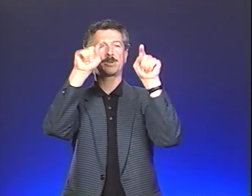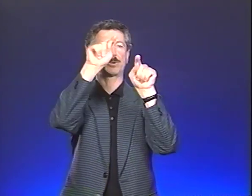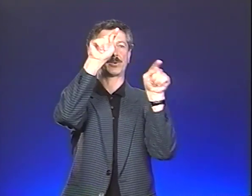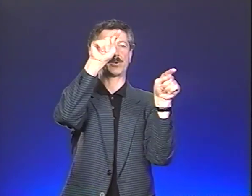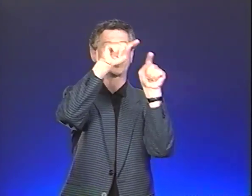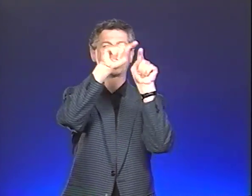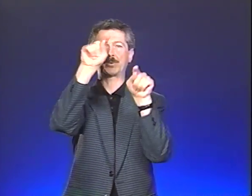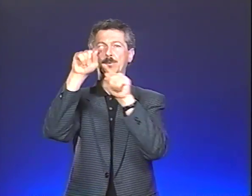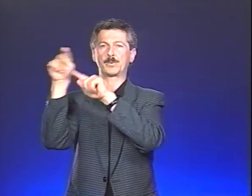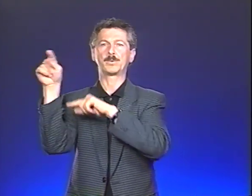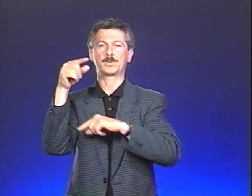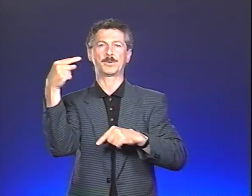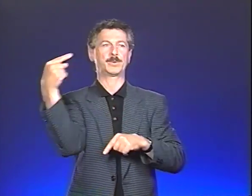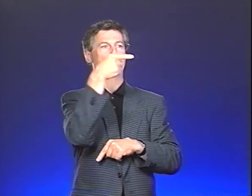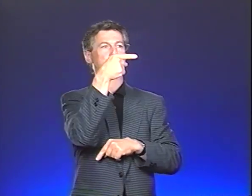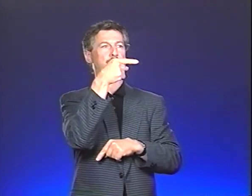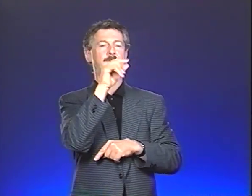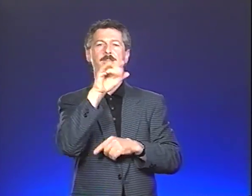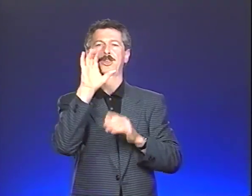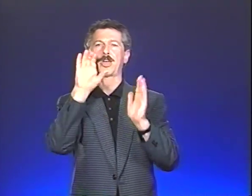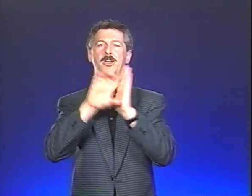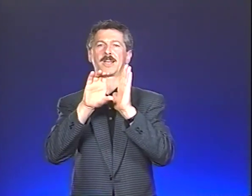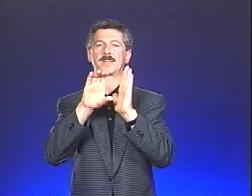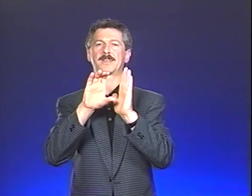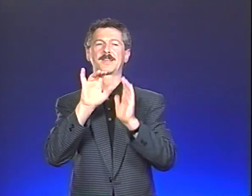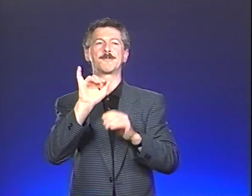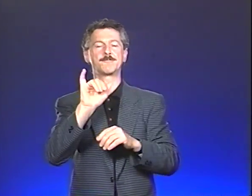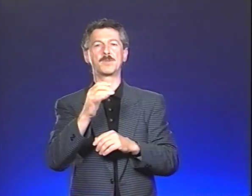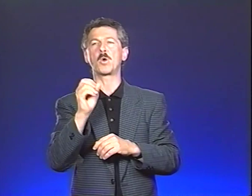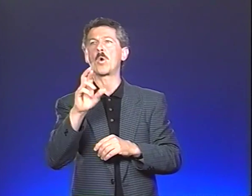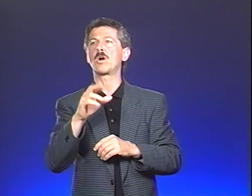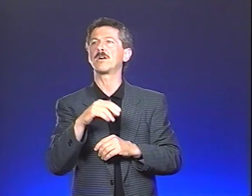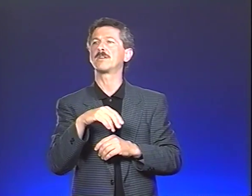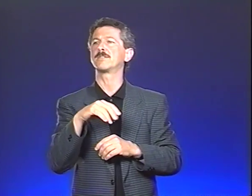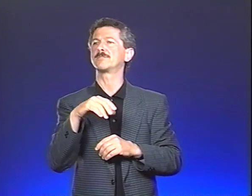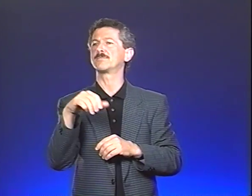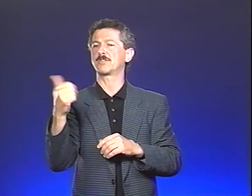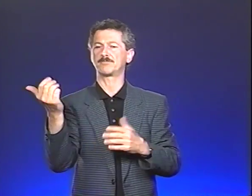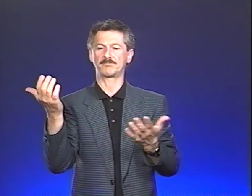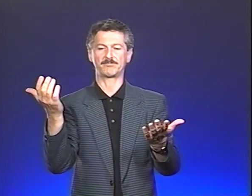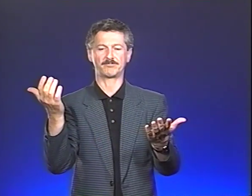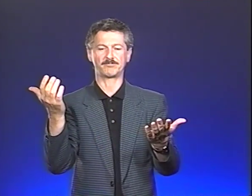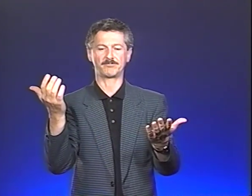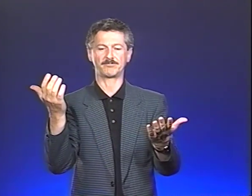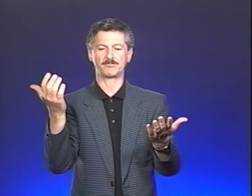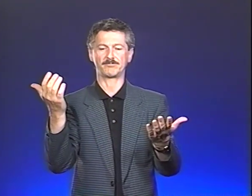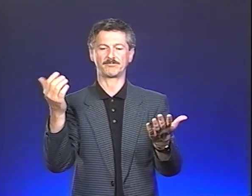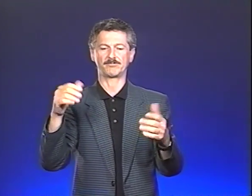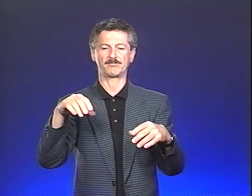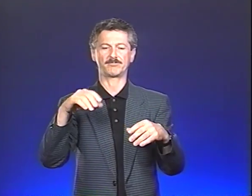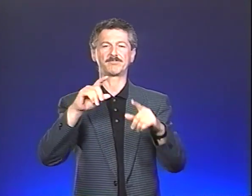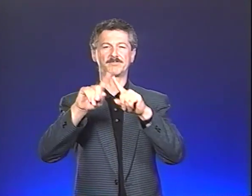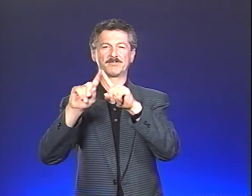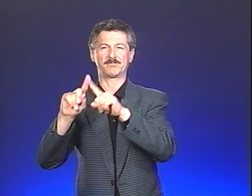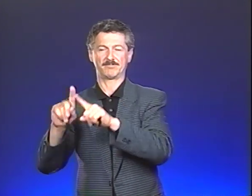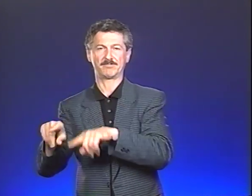If we look at the drawing of an arrow pointing to something, we could say that that is an iconic symbol.